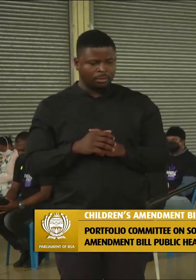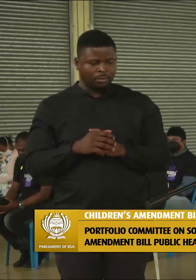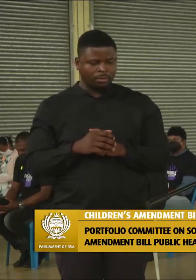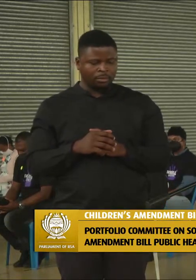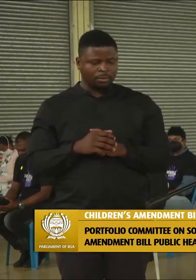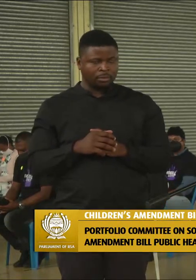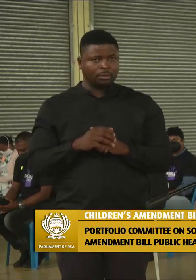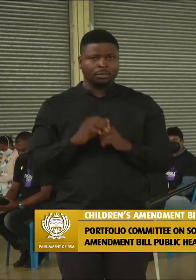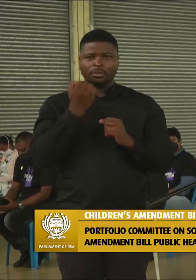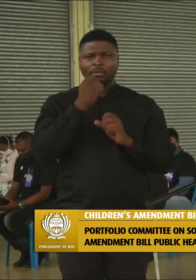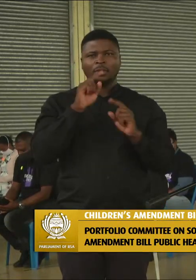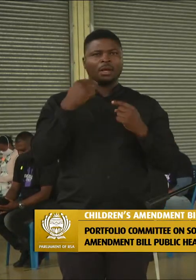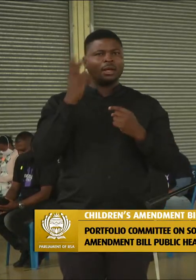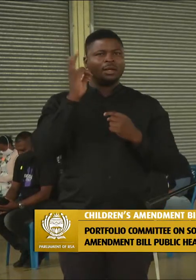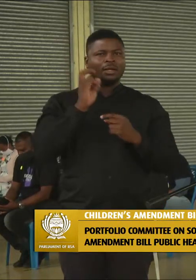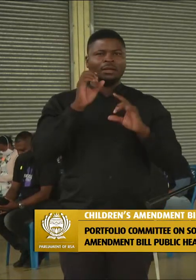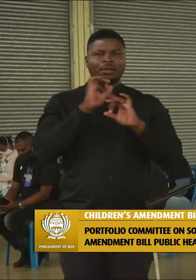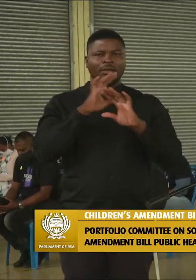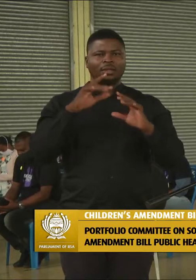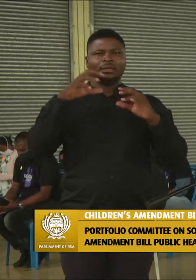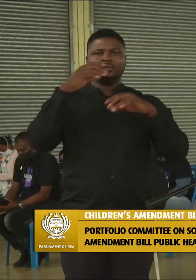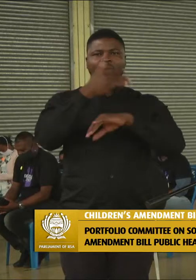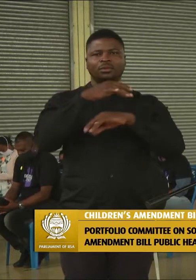taken care of.